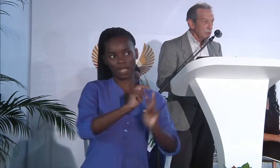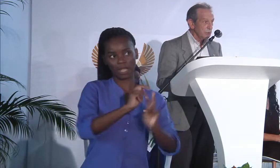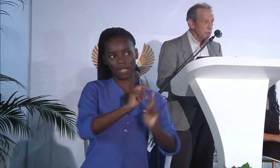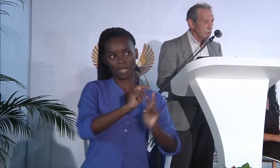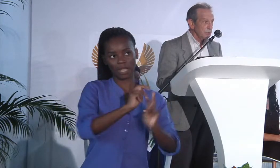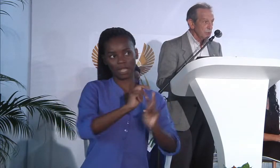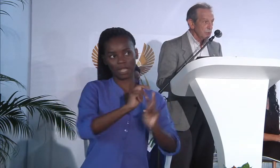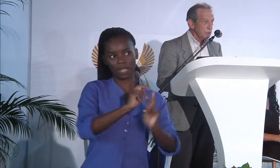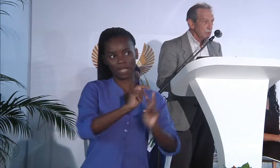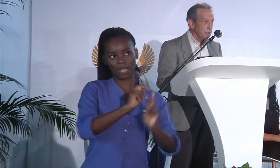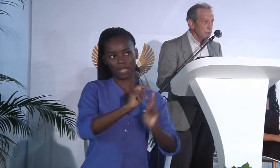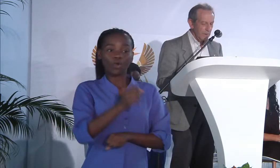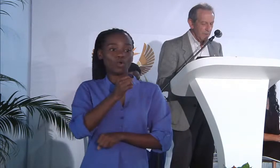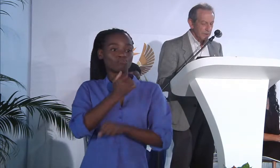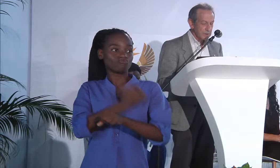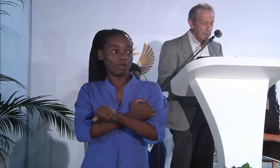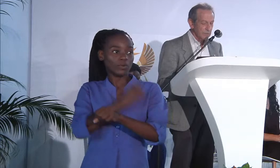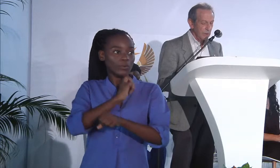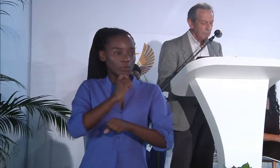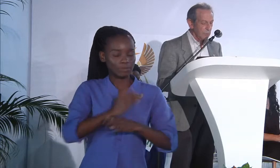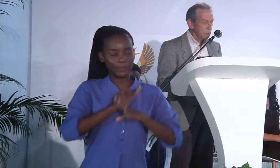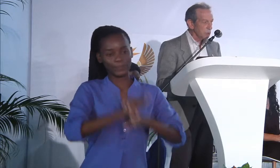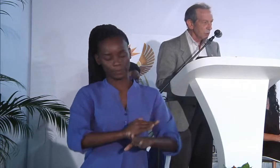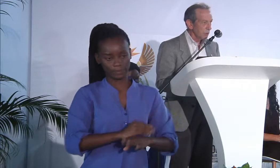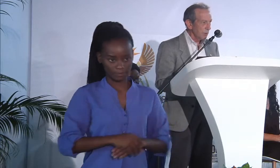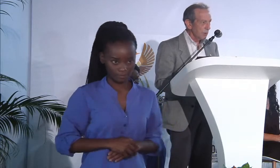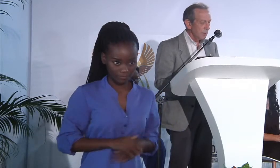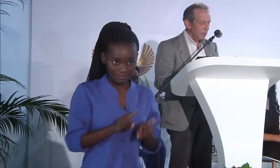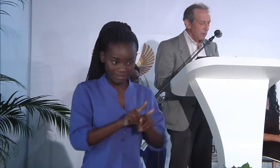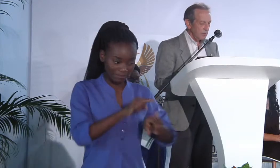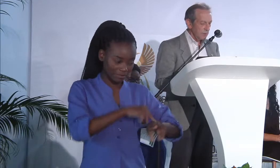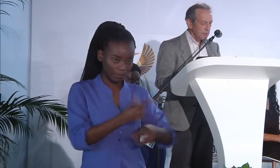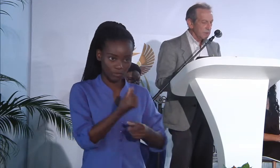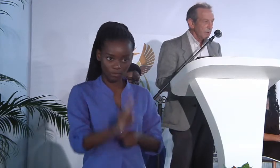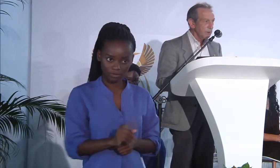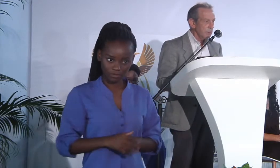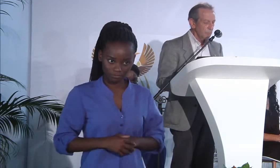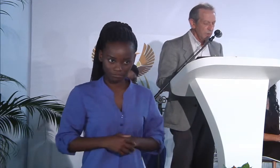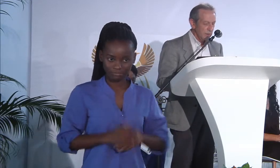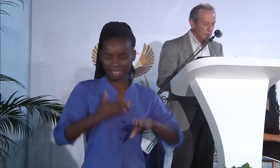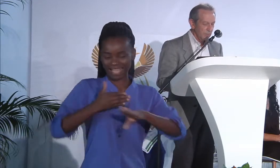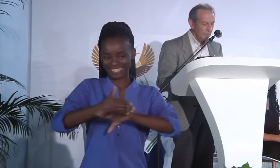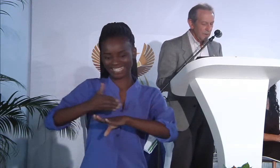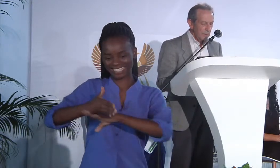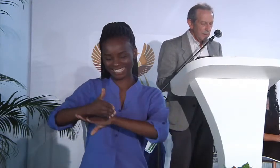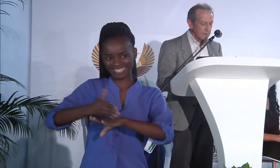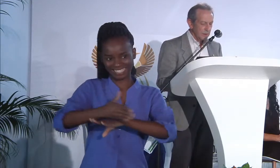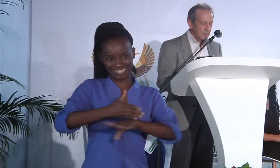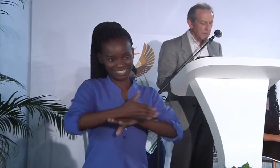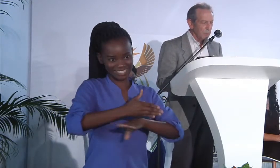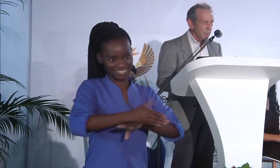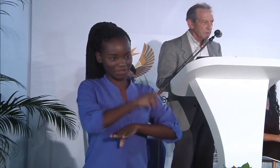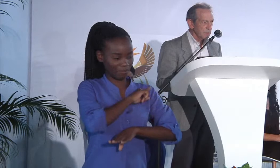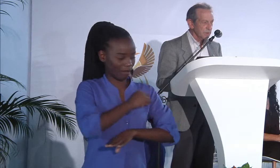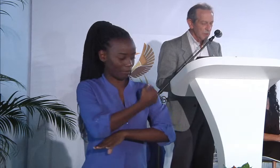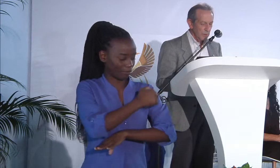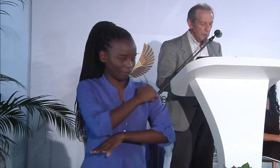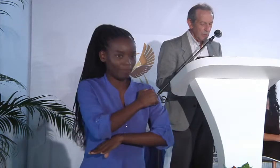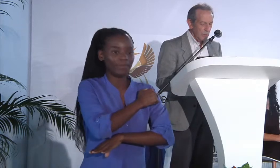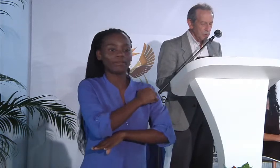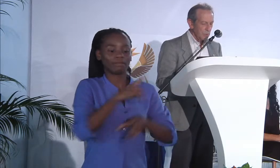use and misuse, but at the same time to ensure their accessibility for medical and scientific